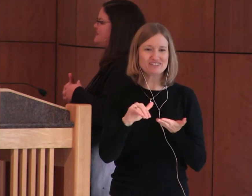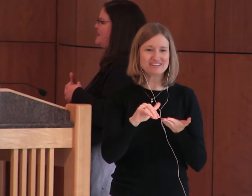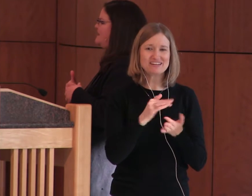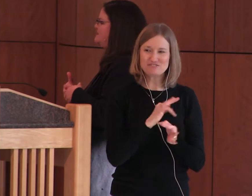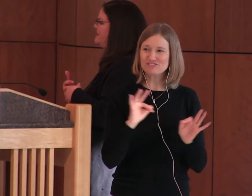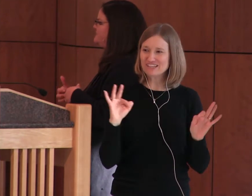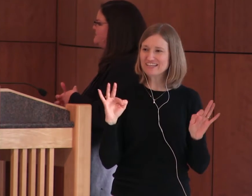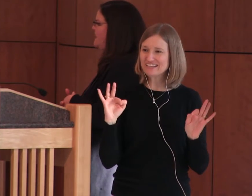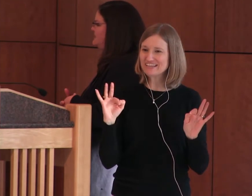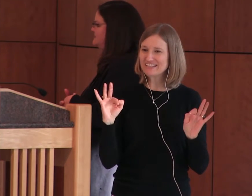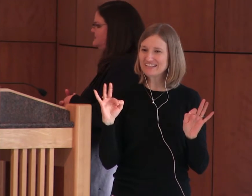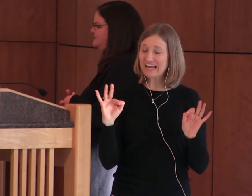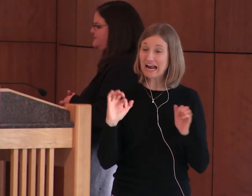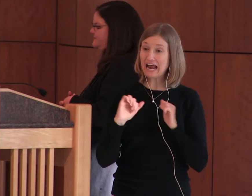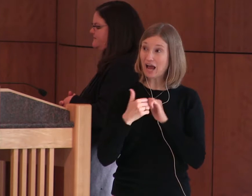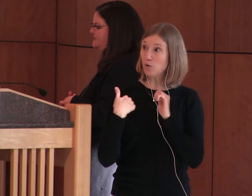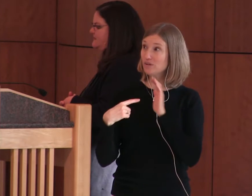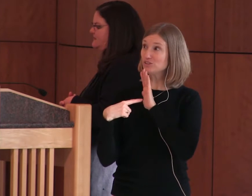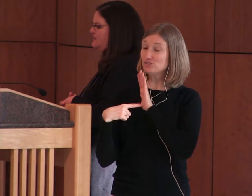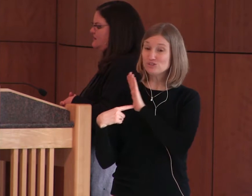we do with that is up to us.